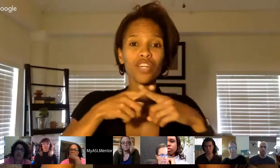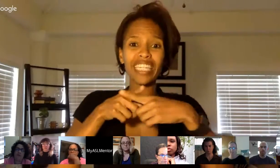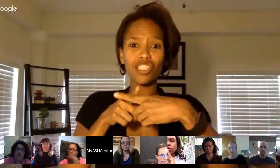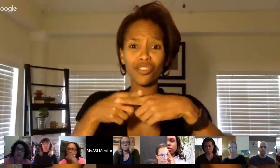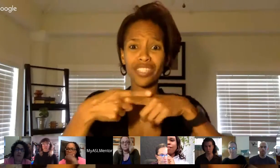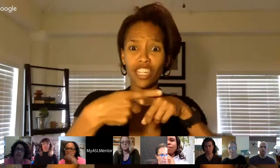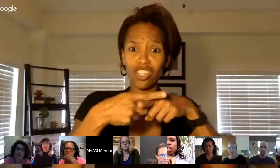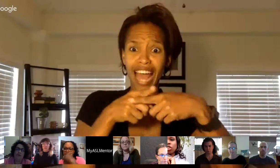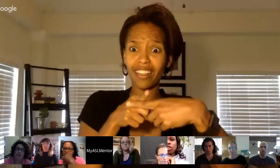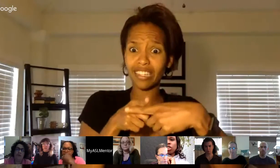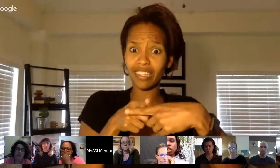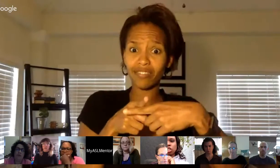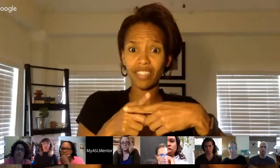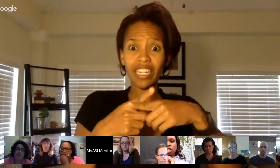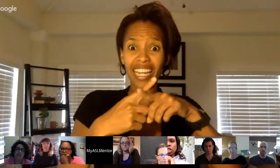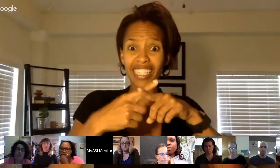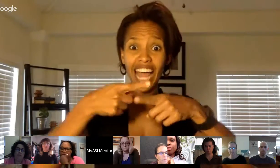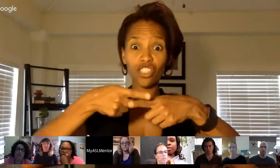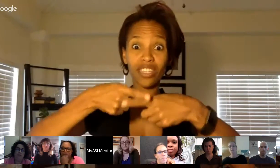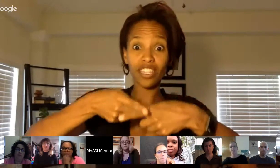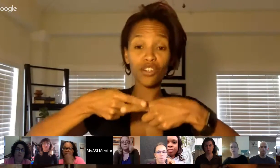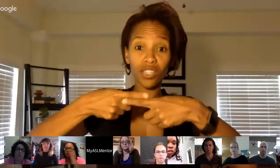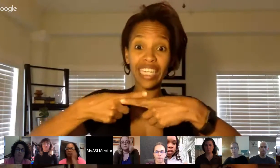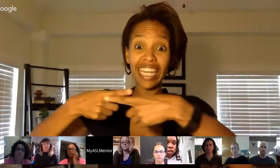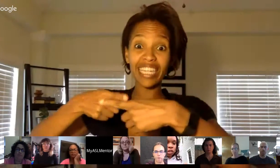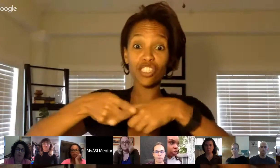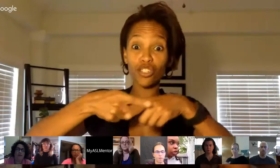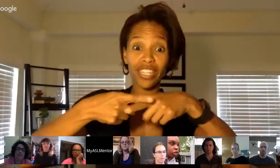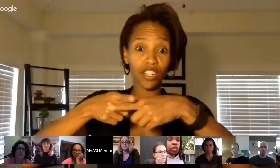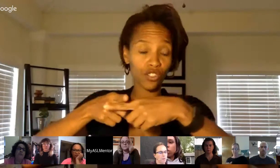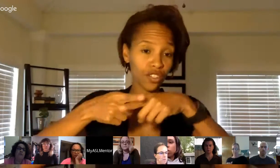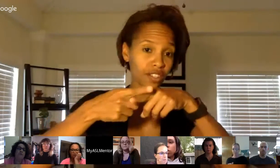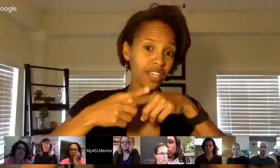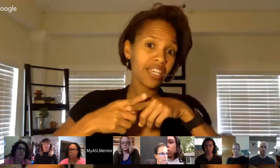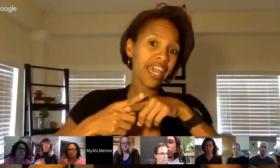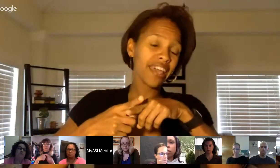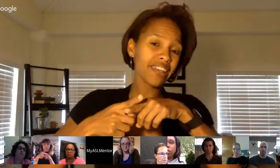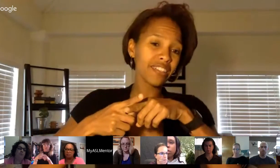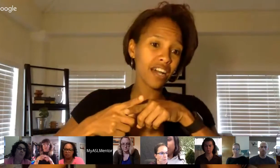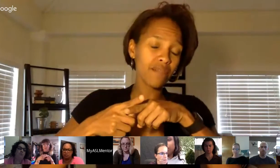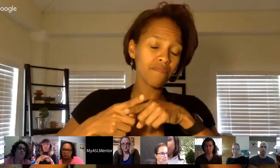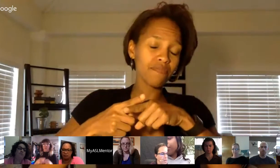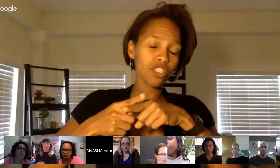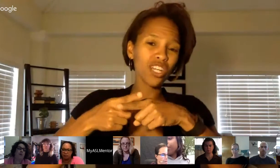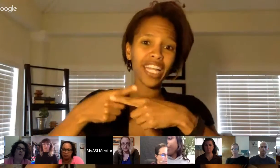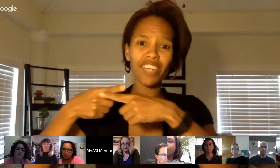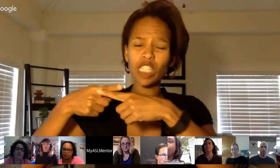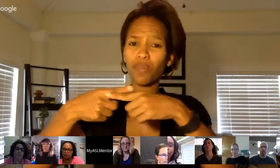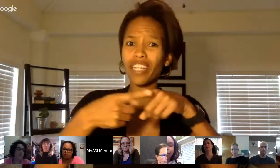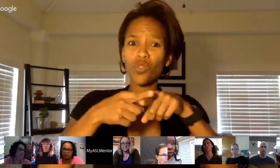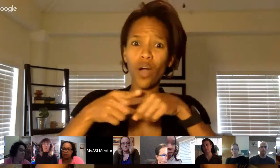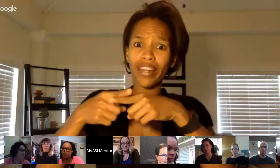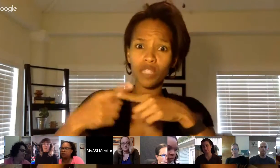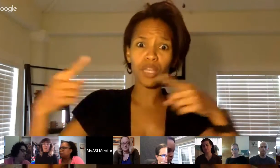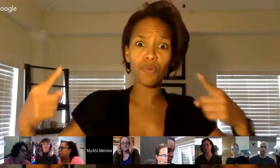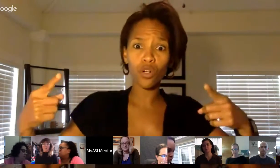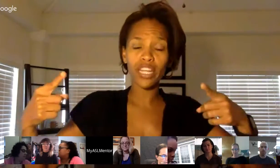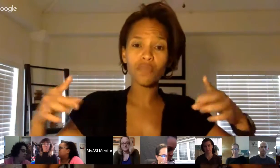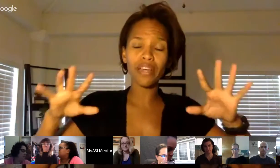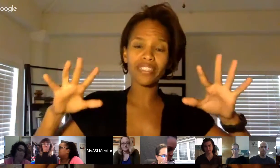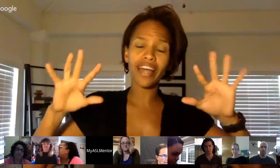using for intersectionality, and it's actually literally intersection. And she kind of explains why it